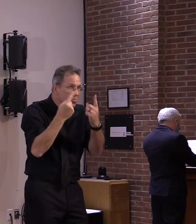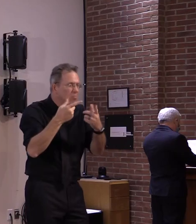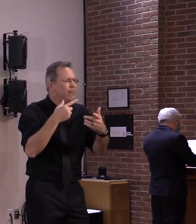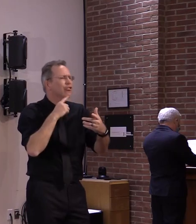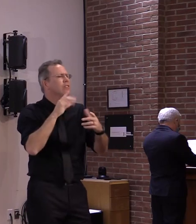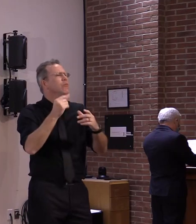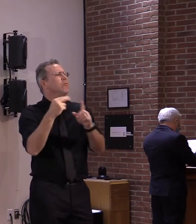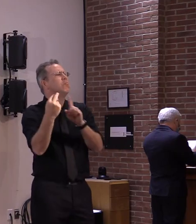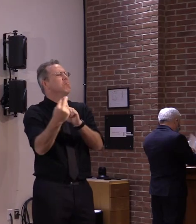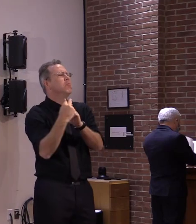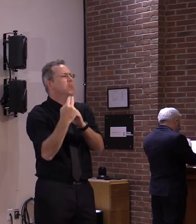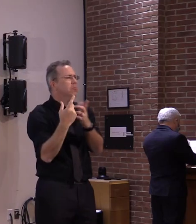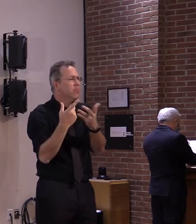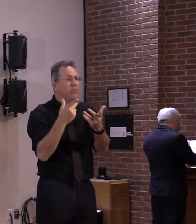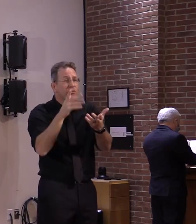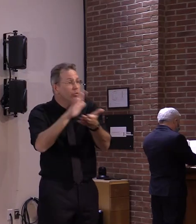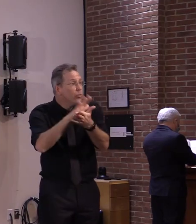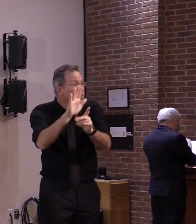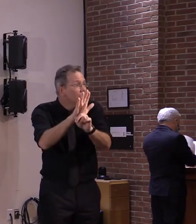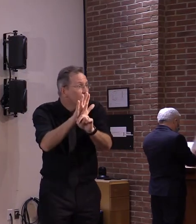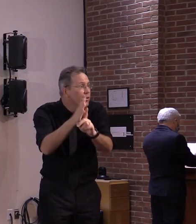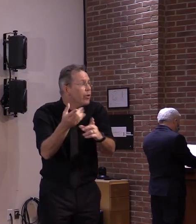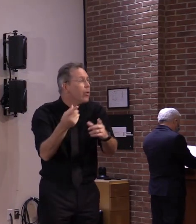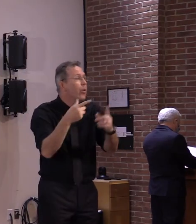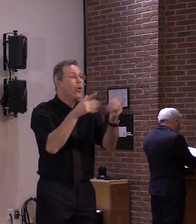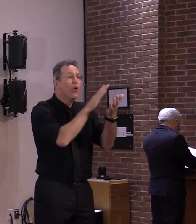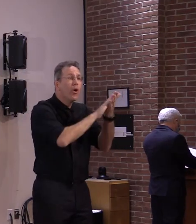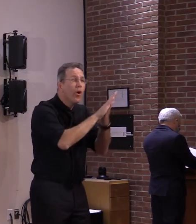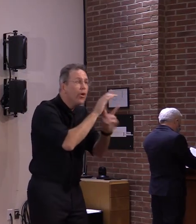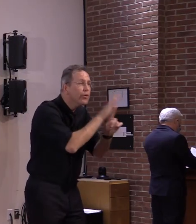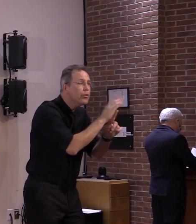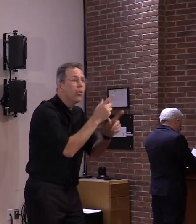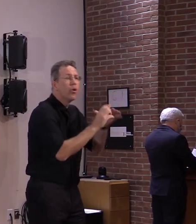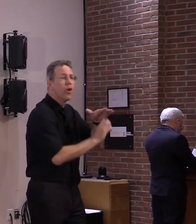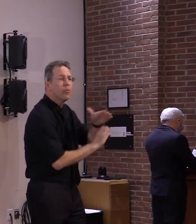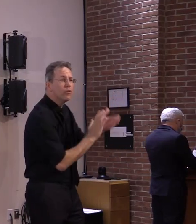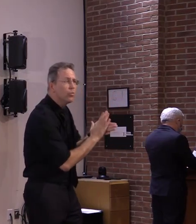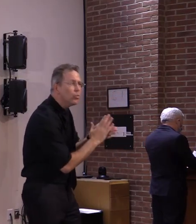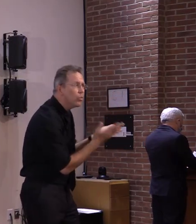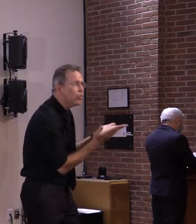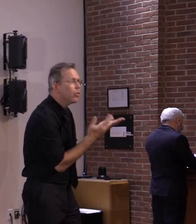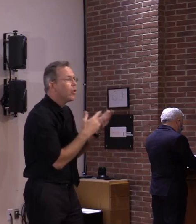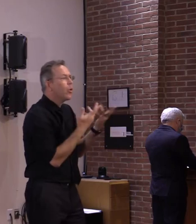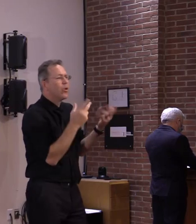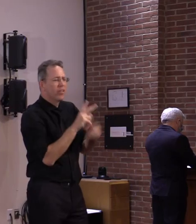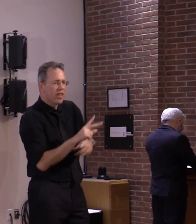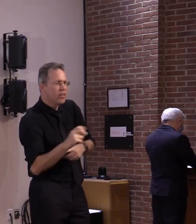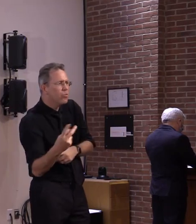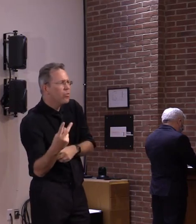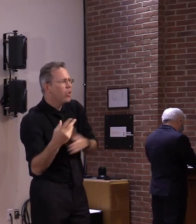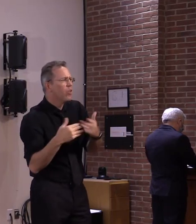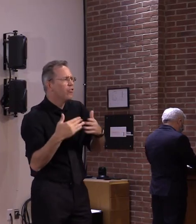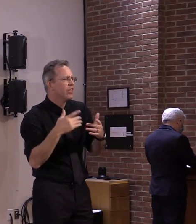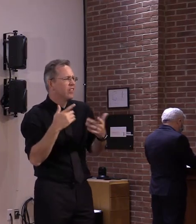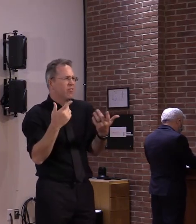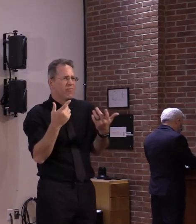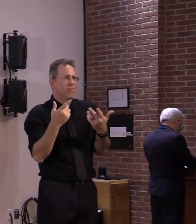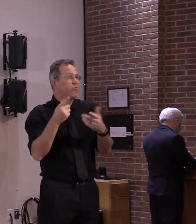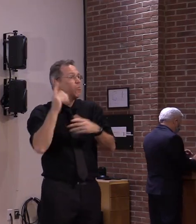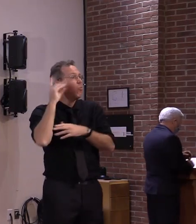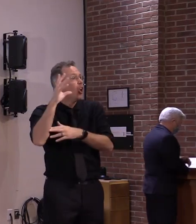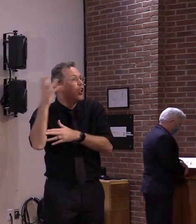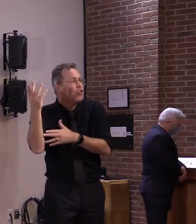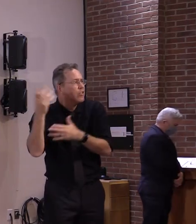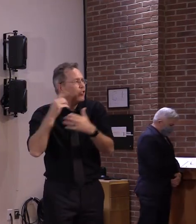the education sector, college versus K through 12, whether it's in the daycare sector, whether it's in the long-term